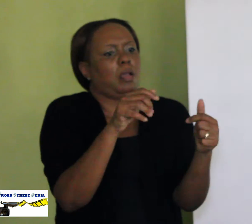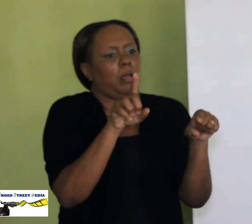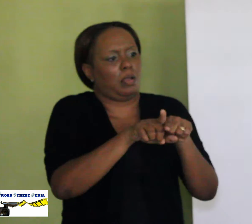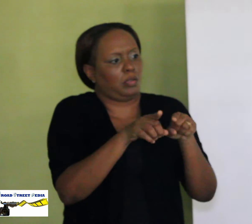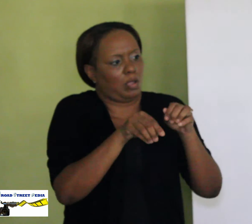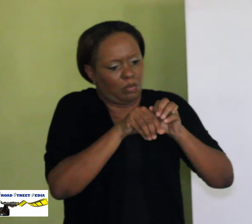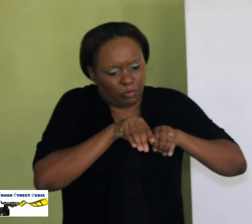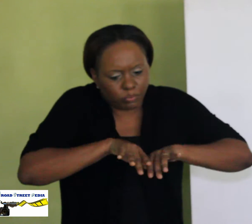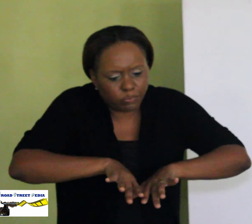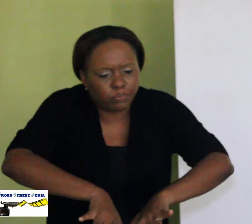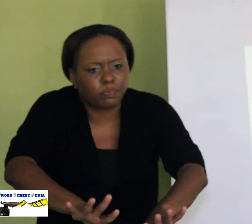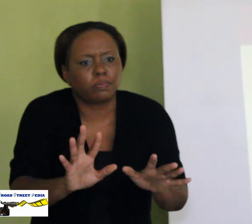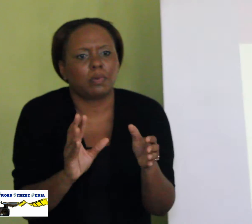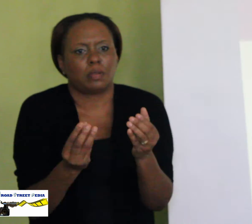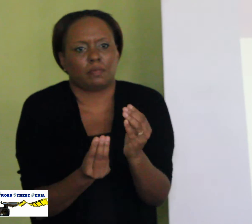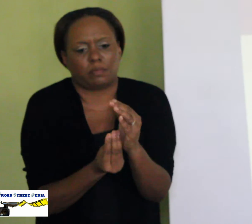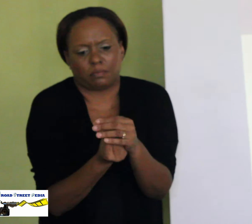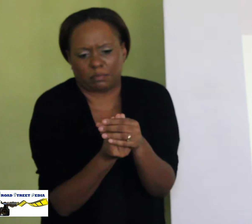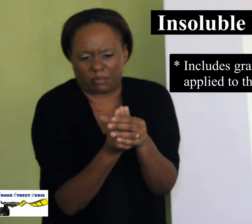plant.